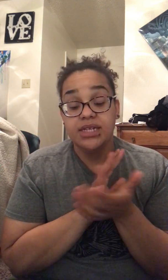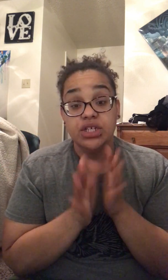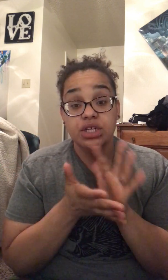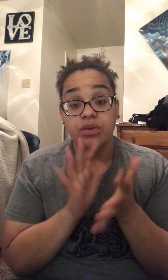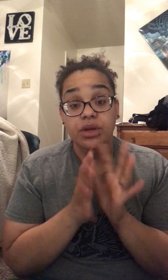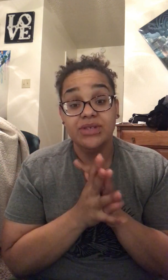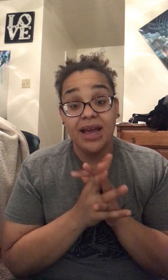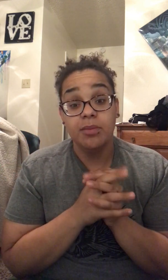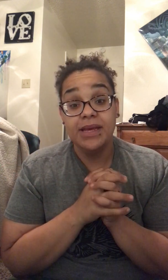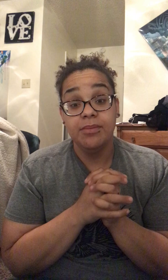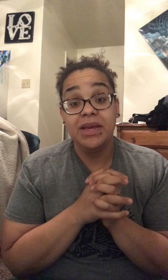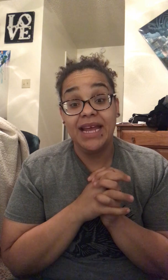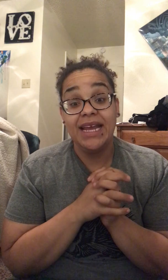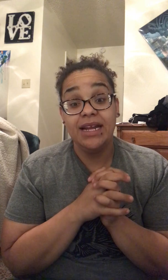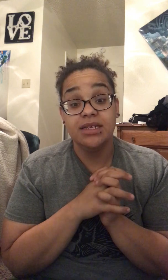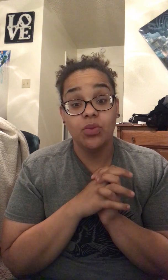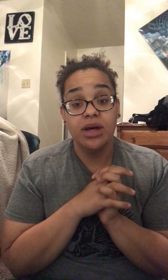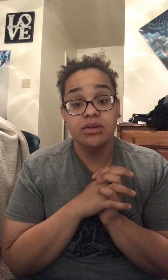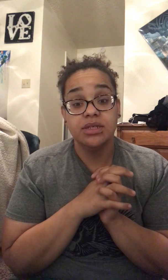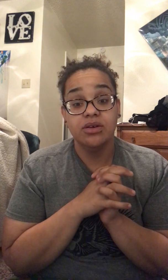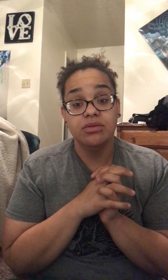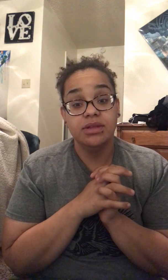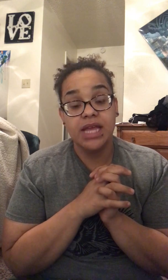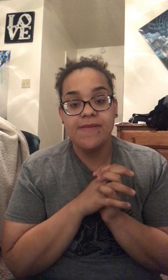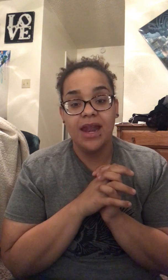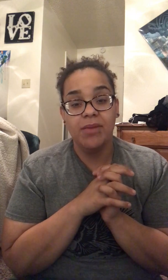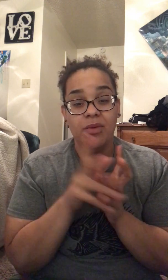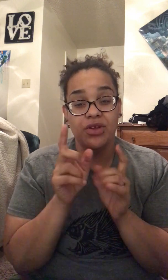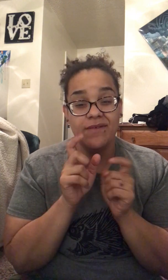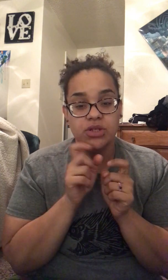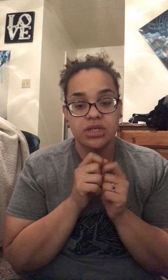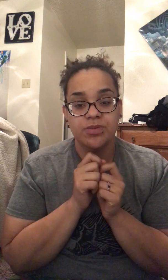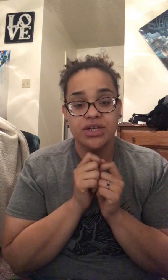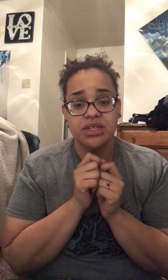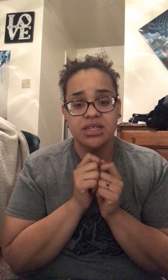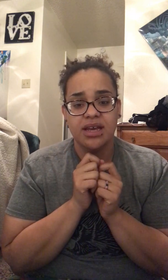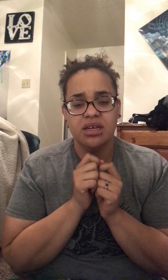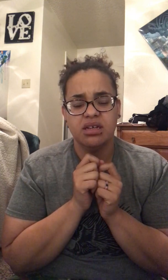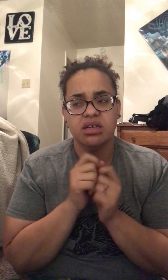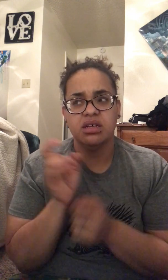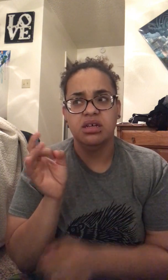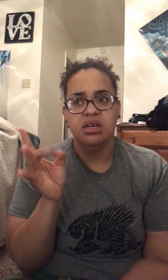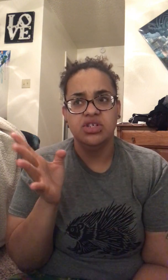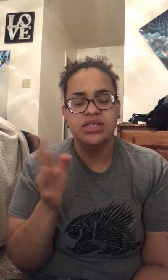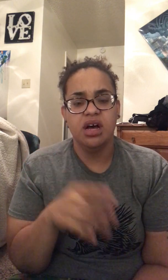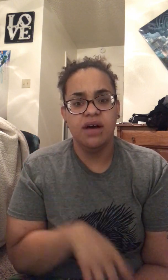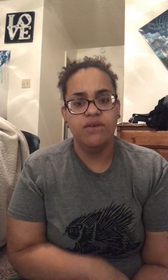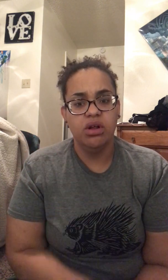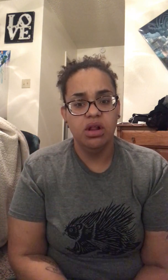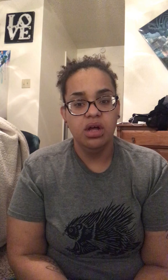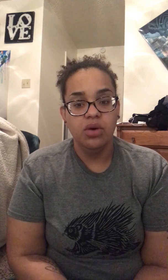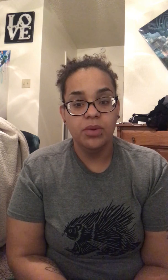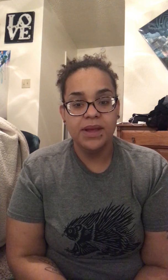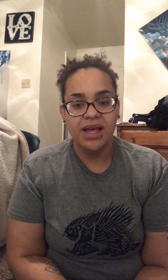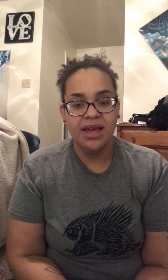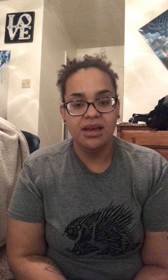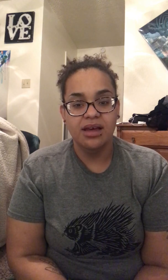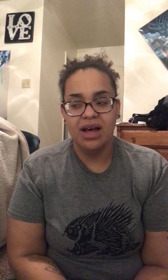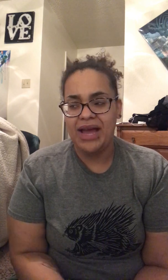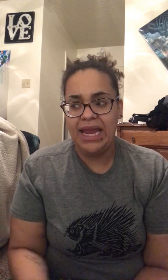connotation you use. That could mean hate as well. So keep that in mind with your facial expressions. Like, ugh, she's awful would be like, oh, I hate